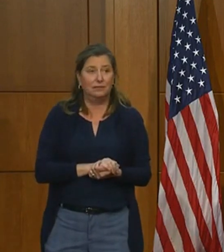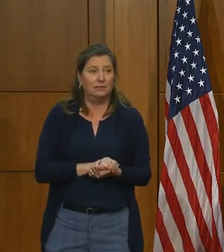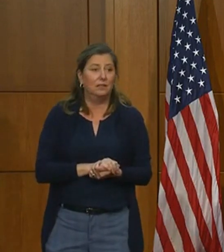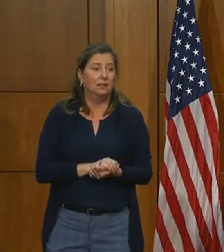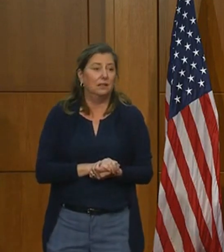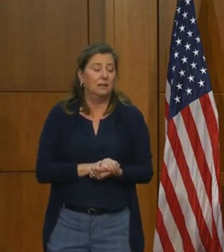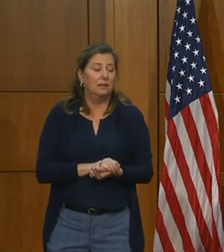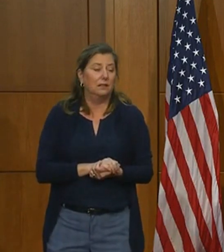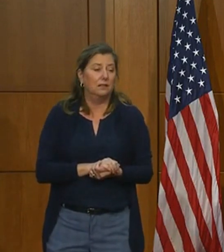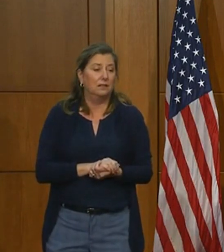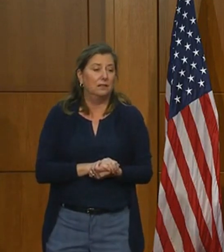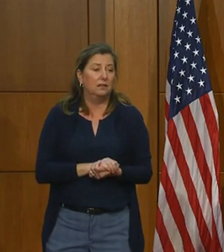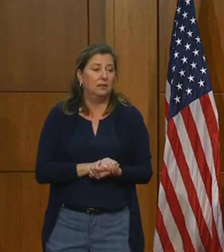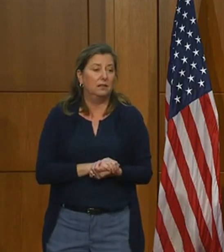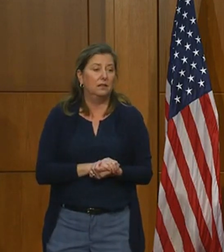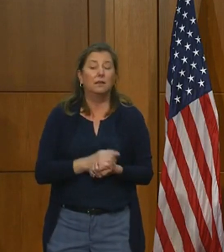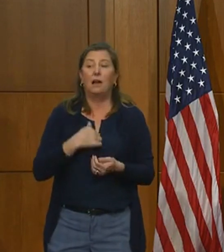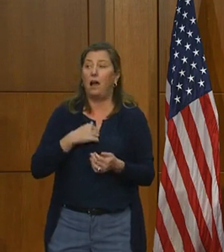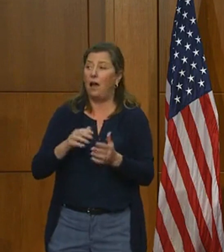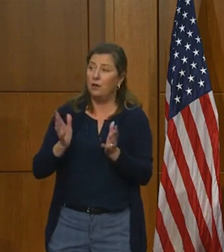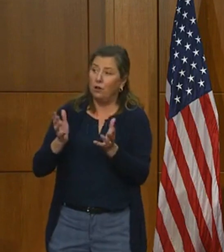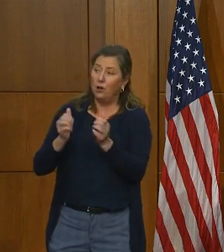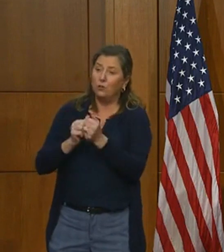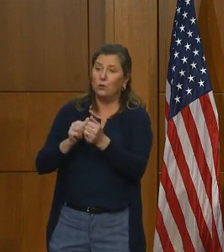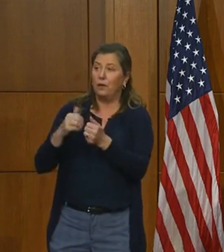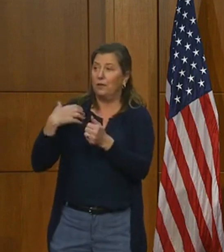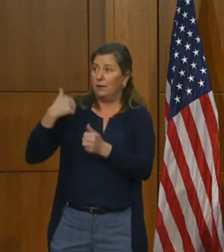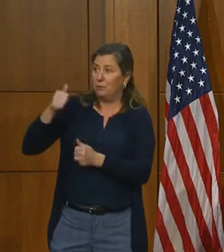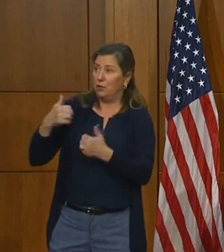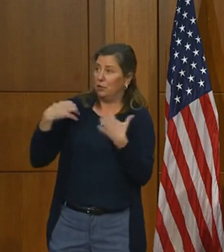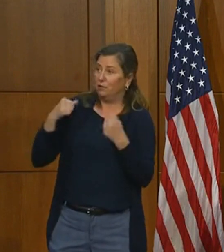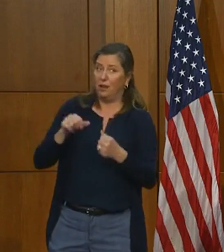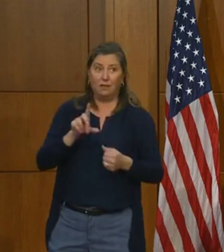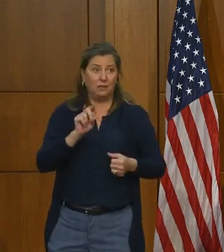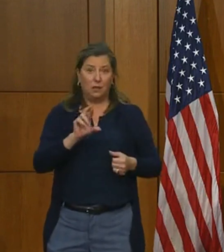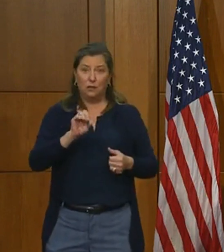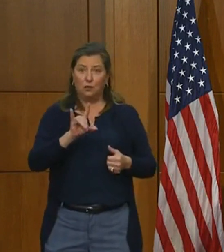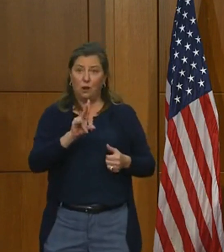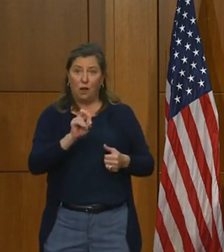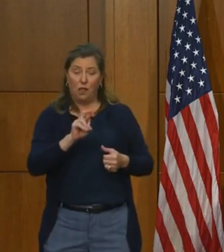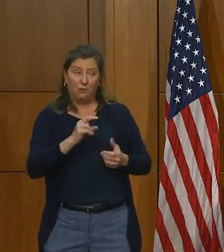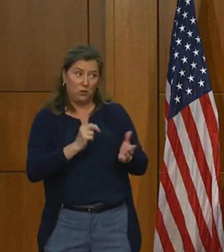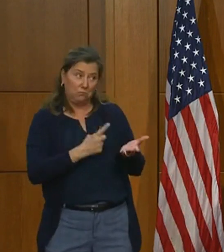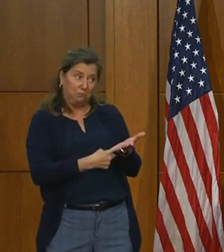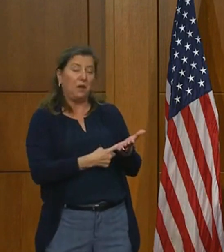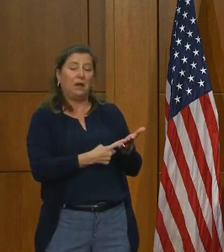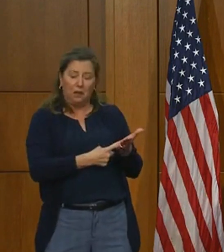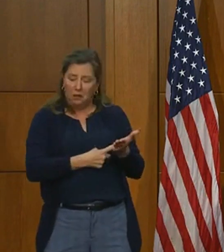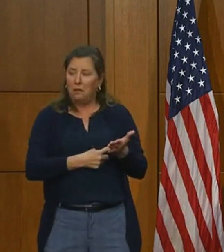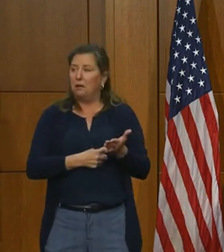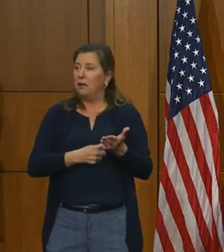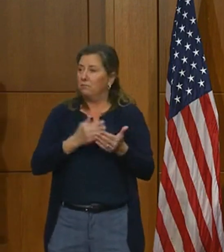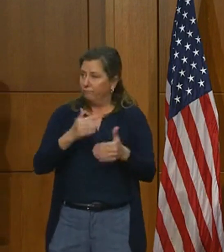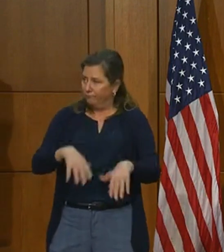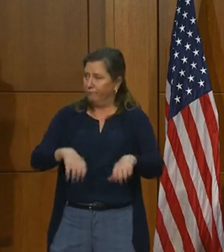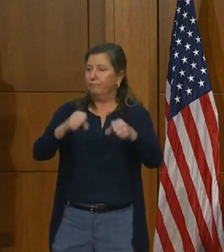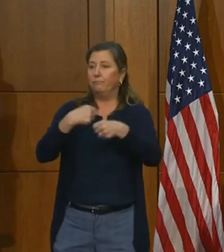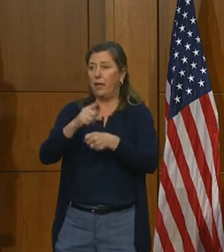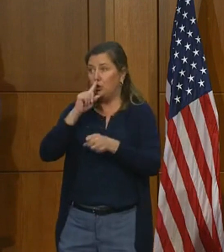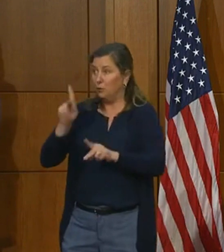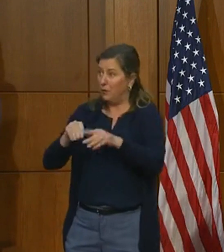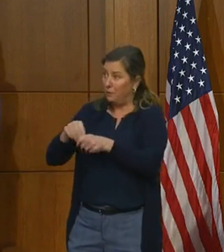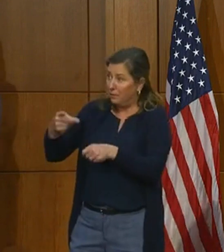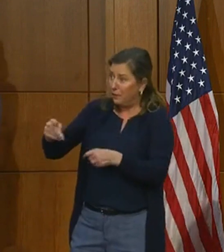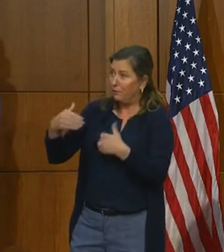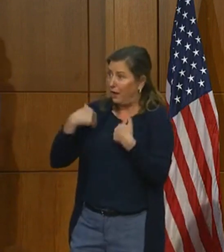talked to our Commissioner of Health, Dr. Oliver, and he took the next step and made sure that people in Petersburg have